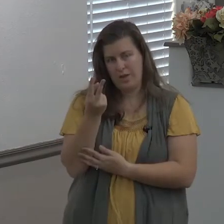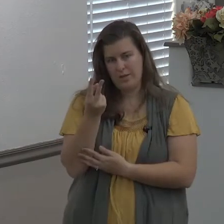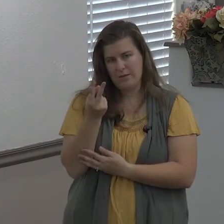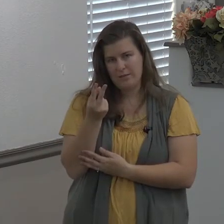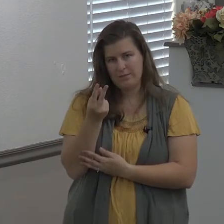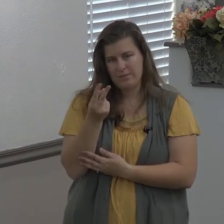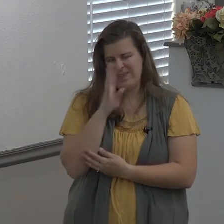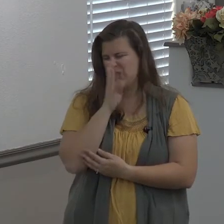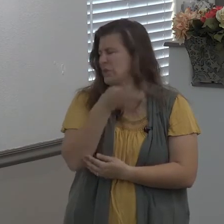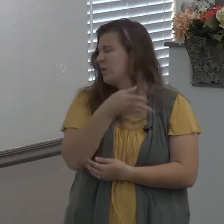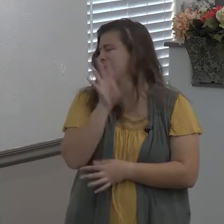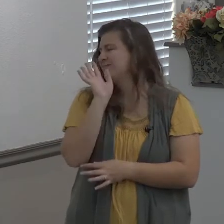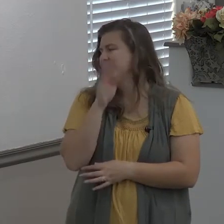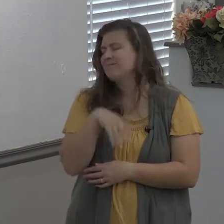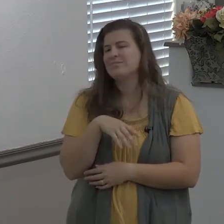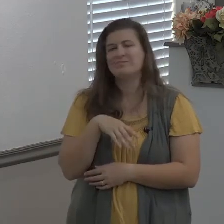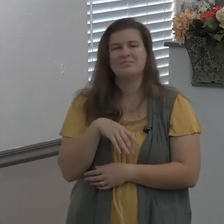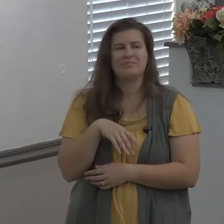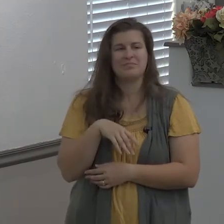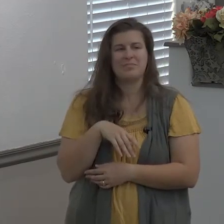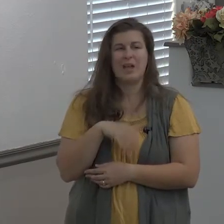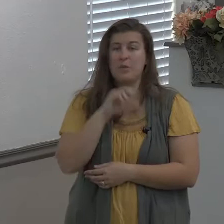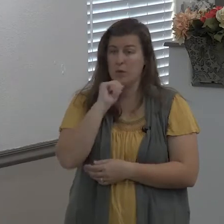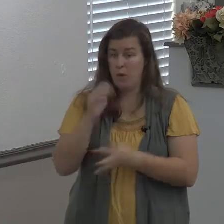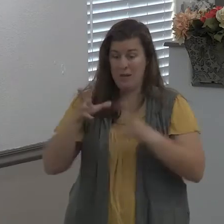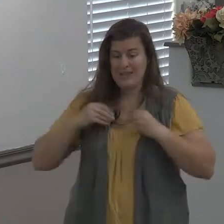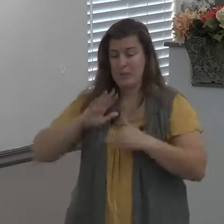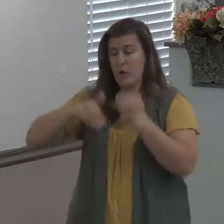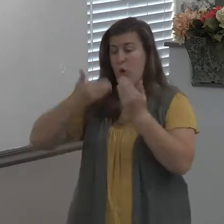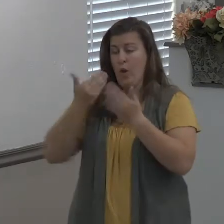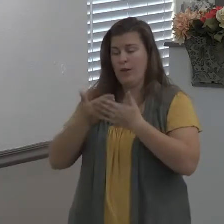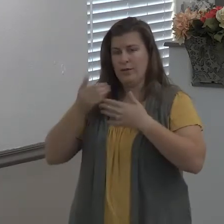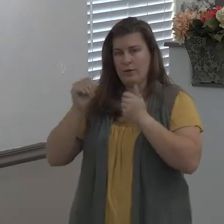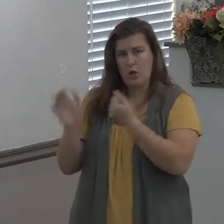ignore the truth of Ephesians chapter 6 and verse 12.